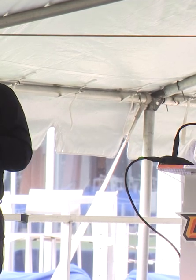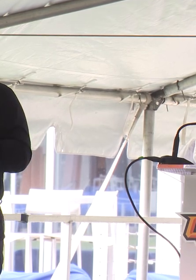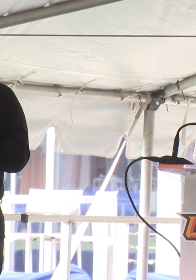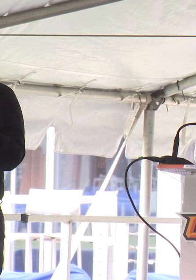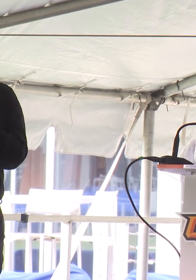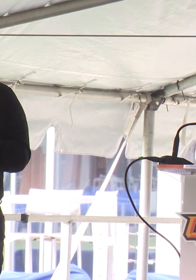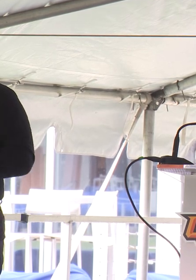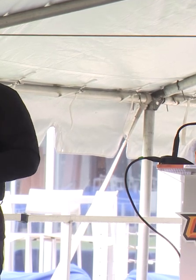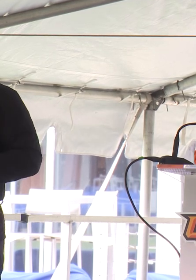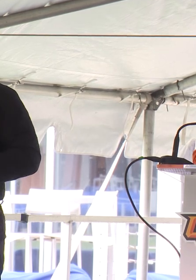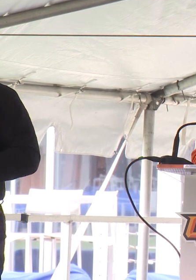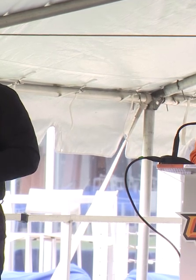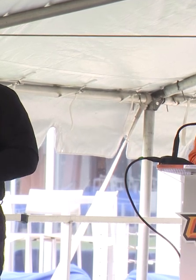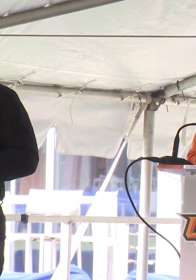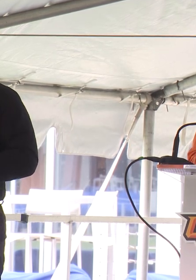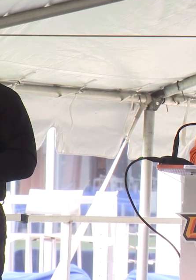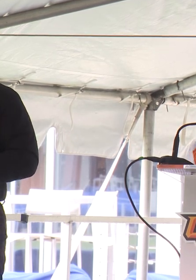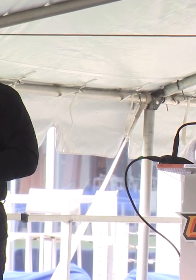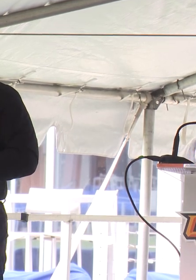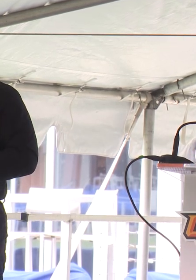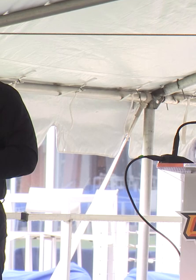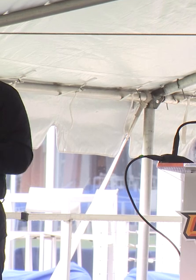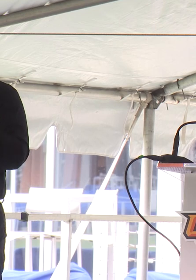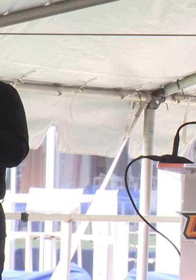of you proud, too.